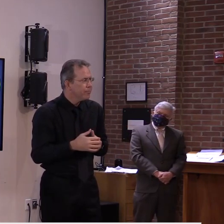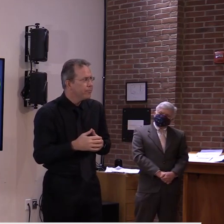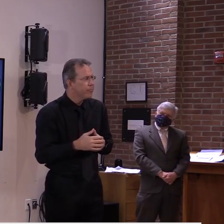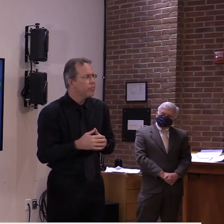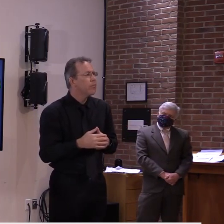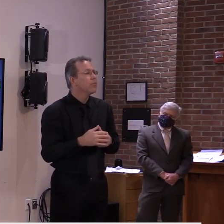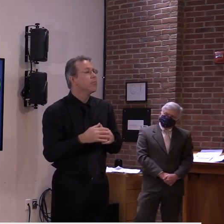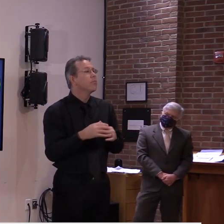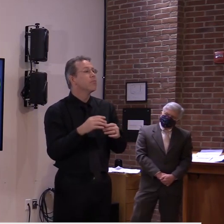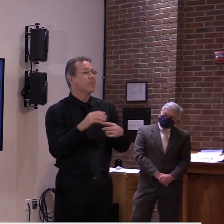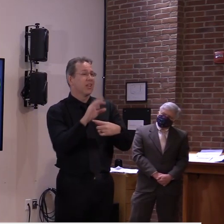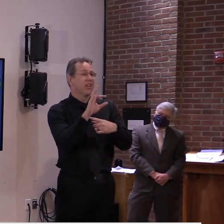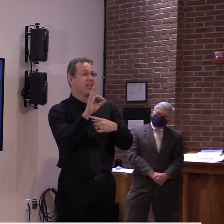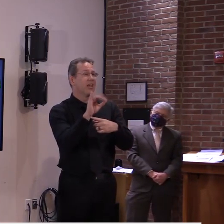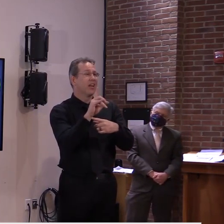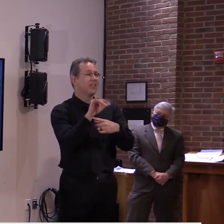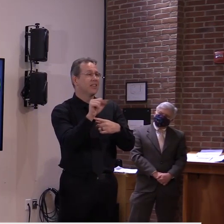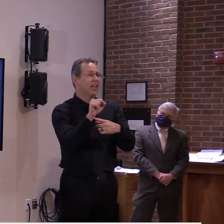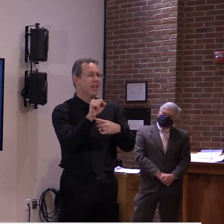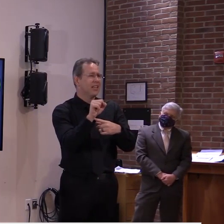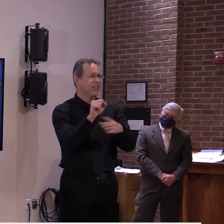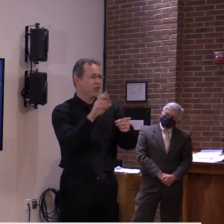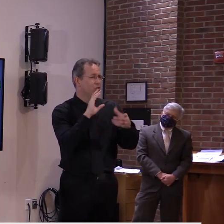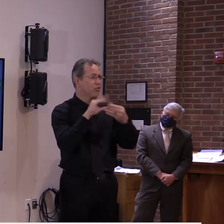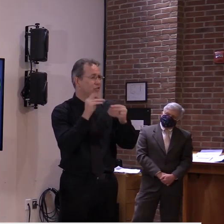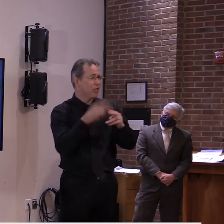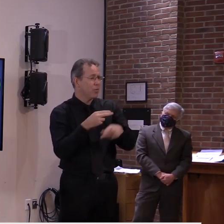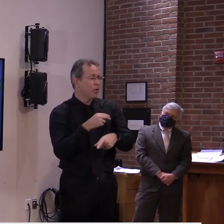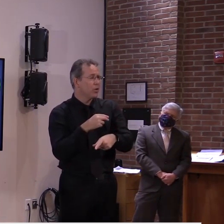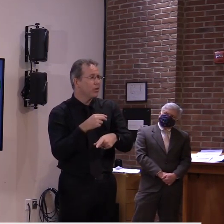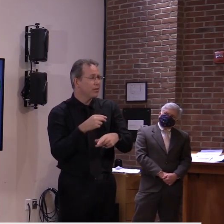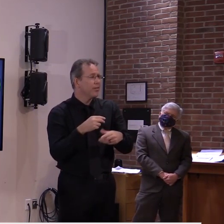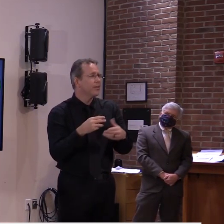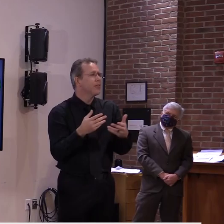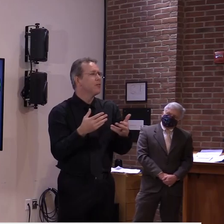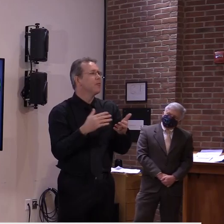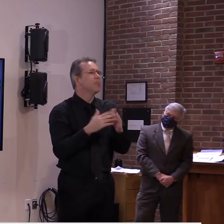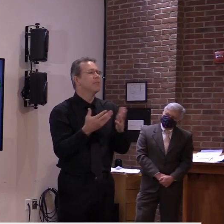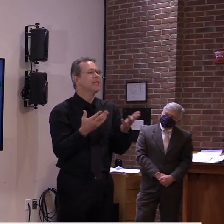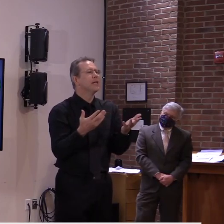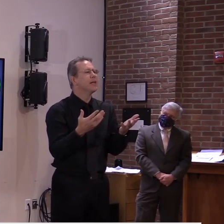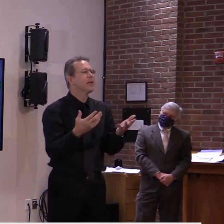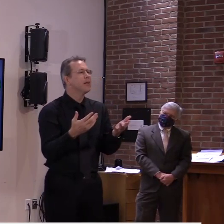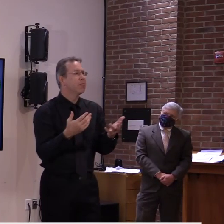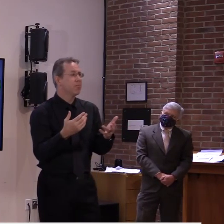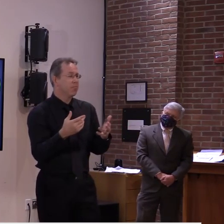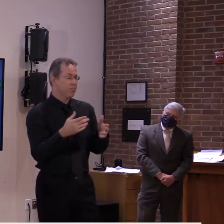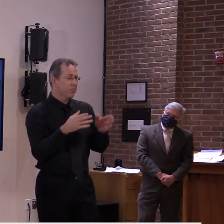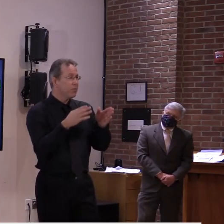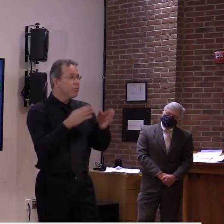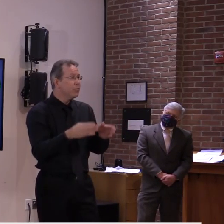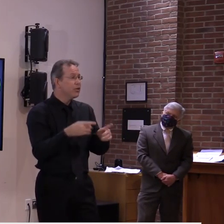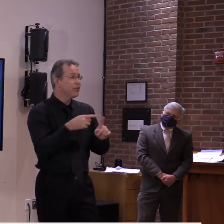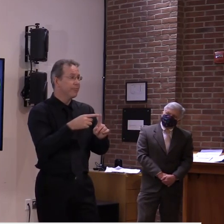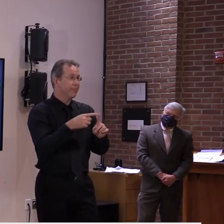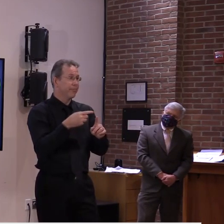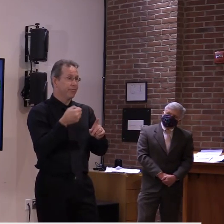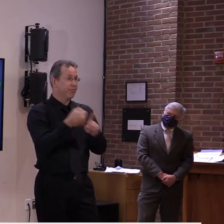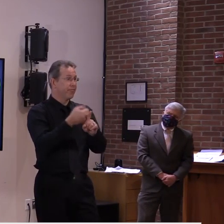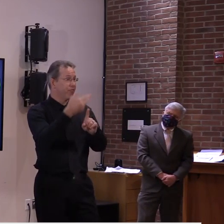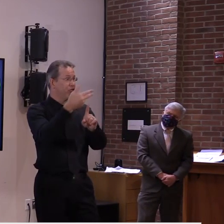them at all. Because it still won't influence how the facility regards them having had COVID. The 90-day